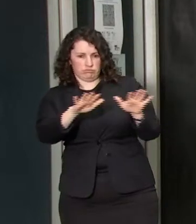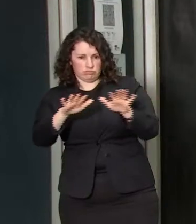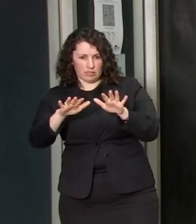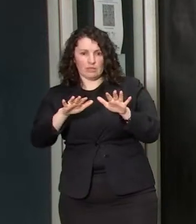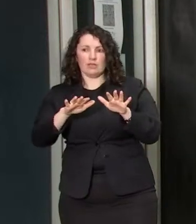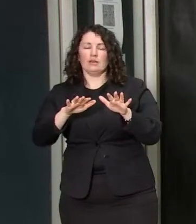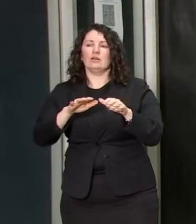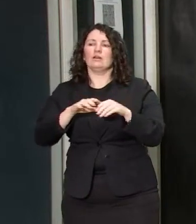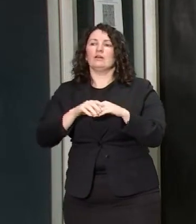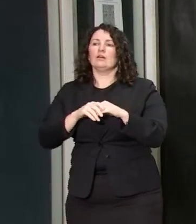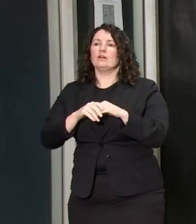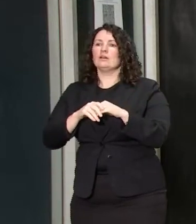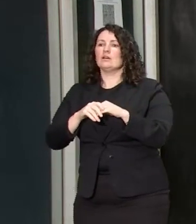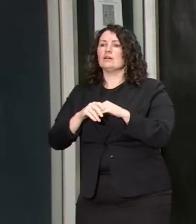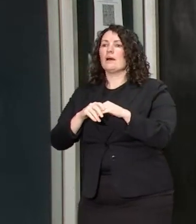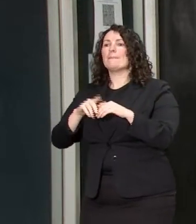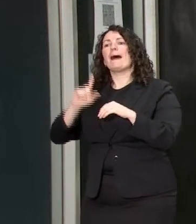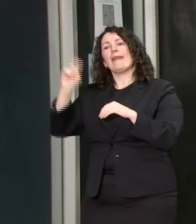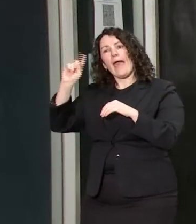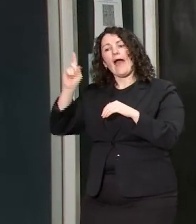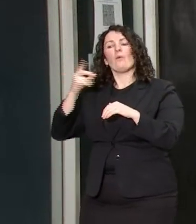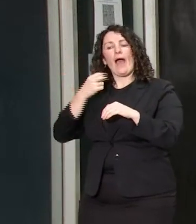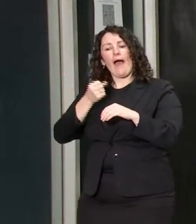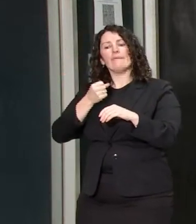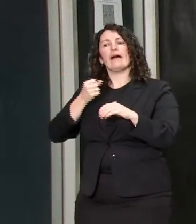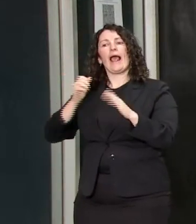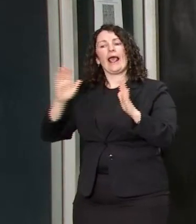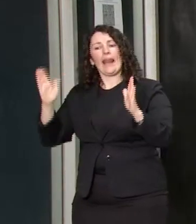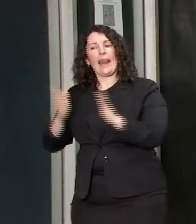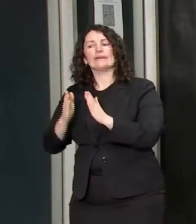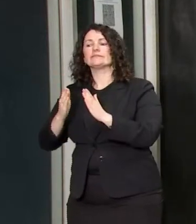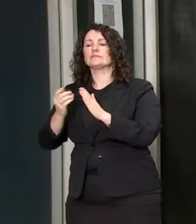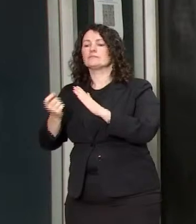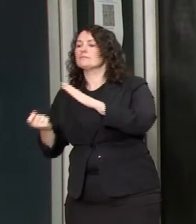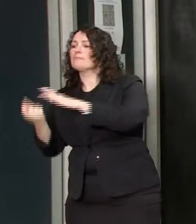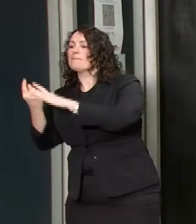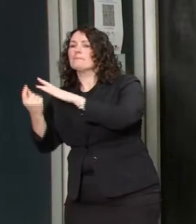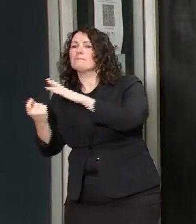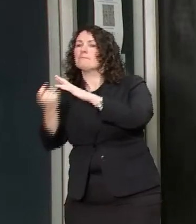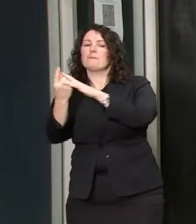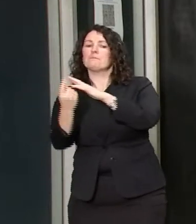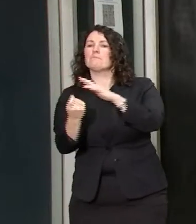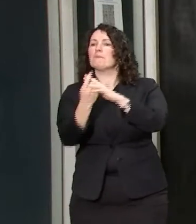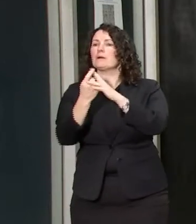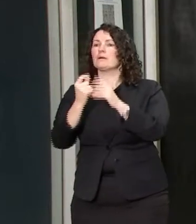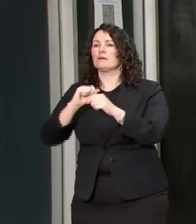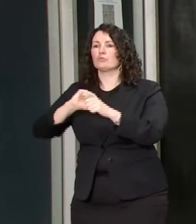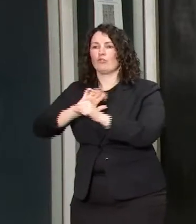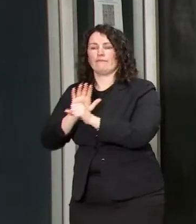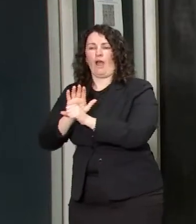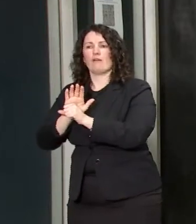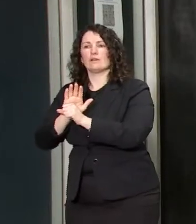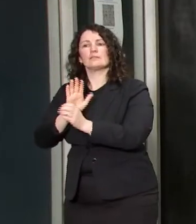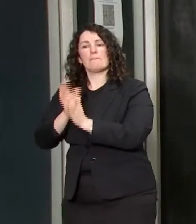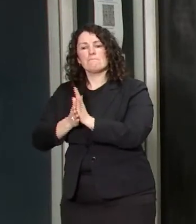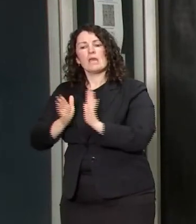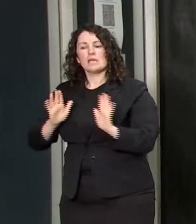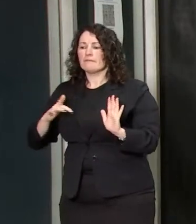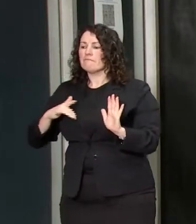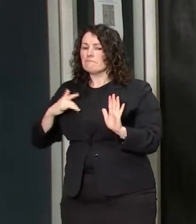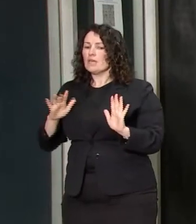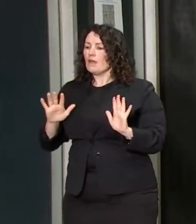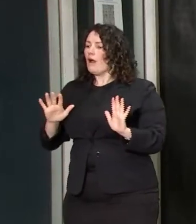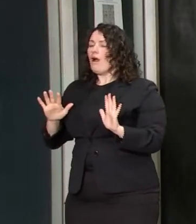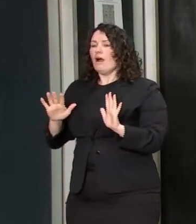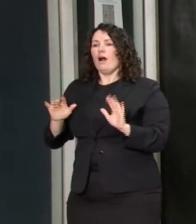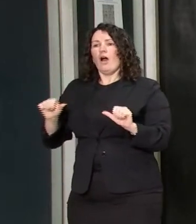to test, but we've had a number of days with no further cases identified outside of those primary close contacts. That is reassuring,